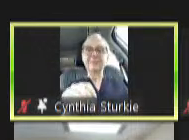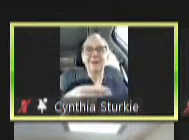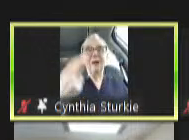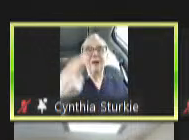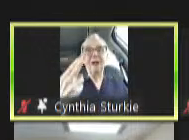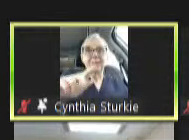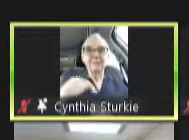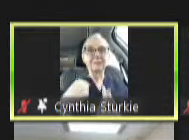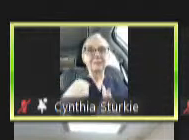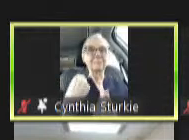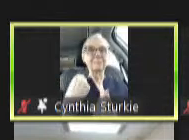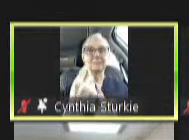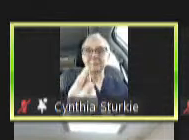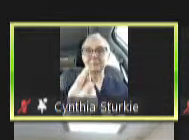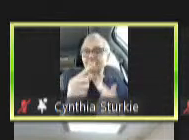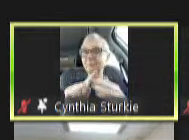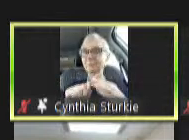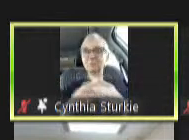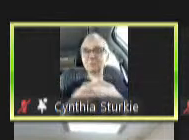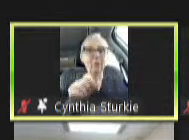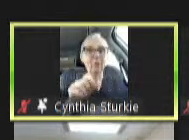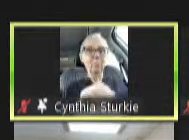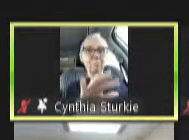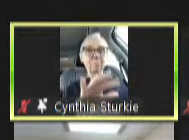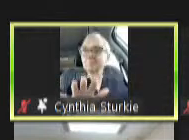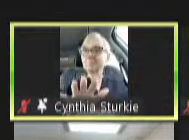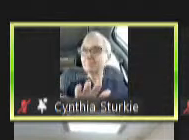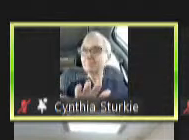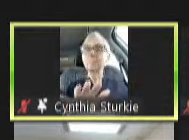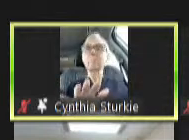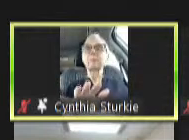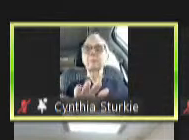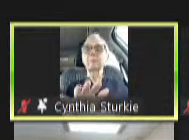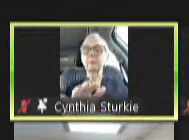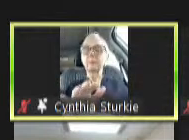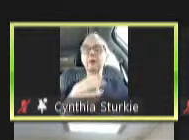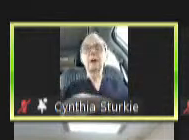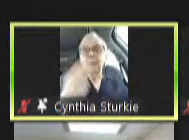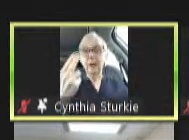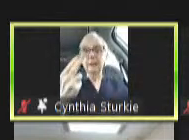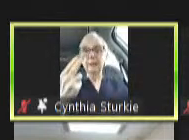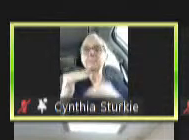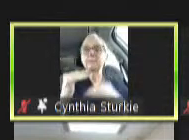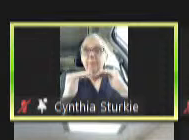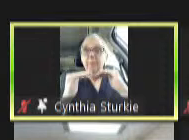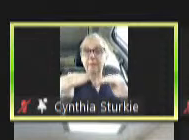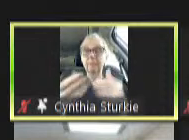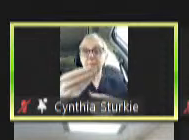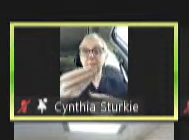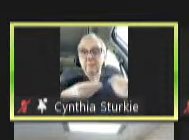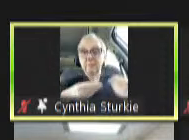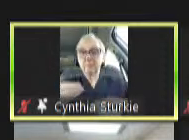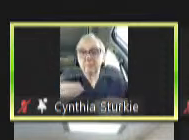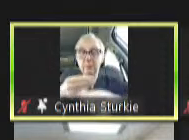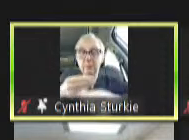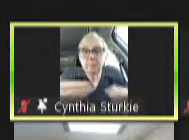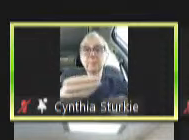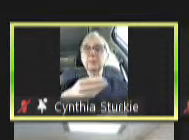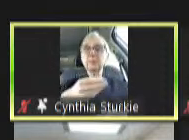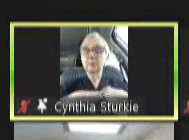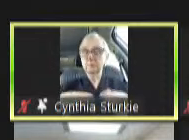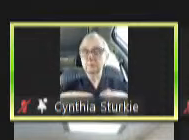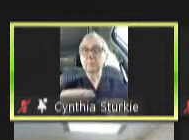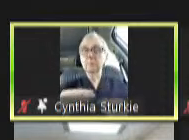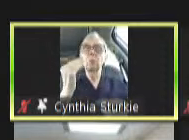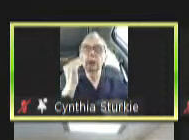of the pandemic, and again reflects the high levels of disease transmission that we are seeing in the state right now. Again, we also